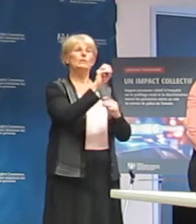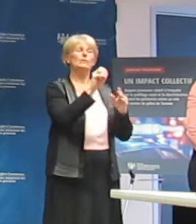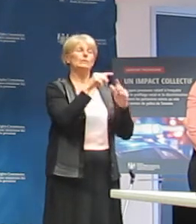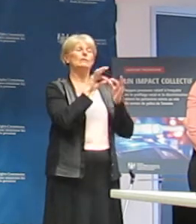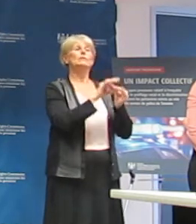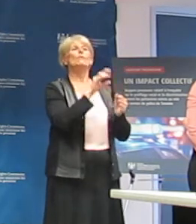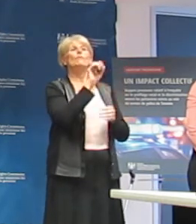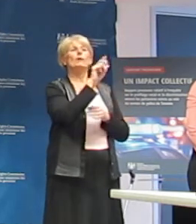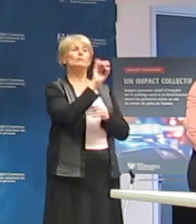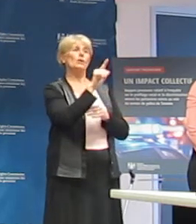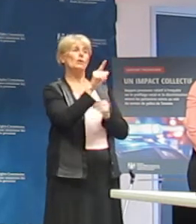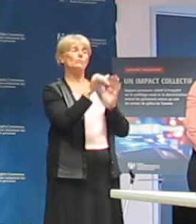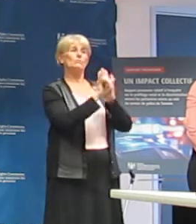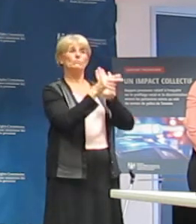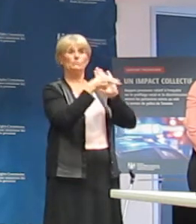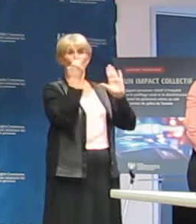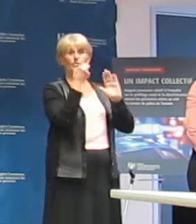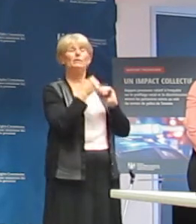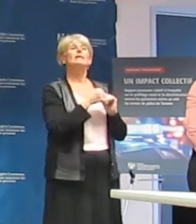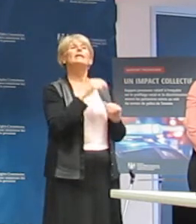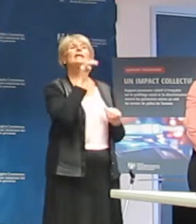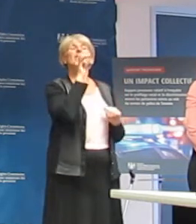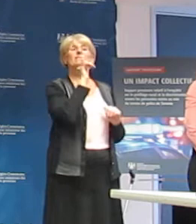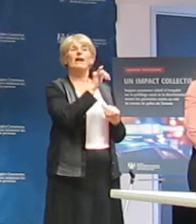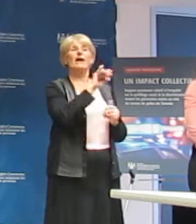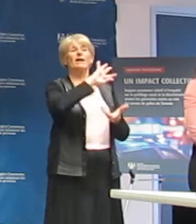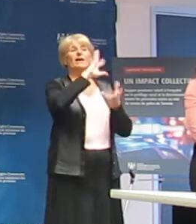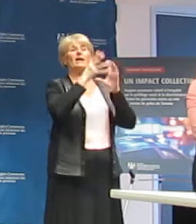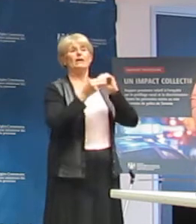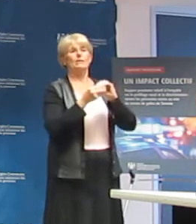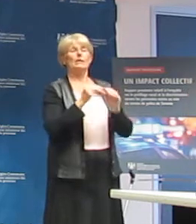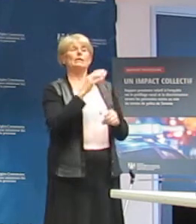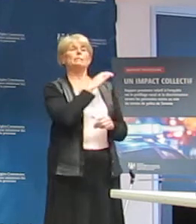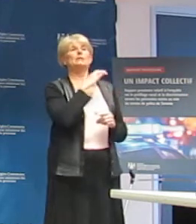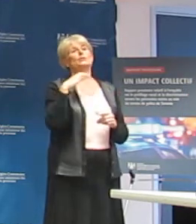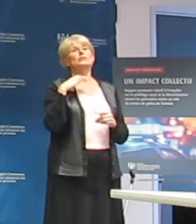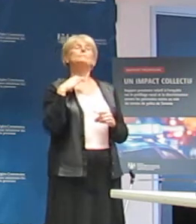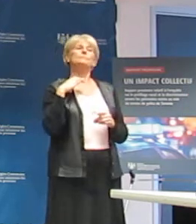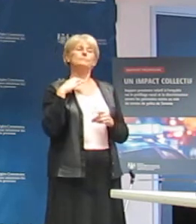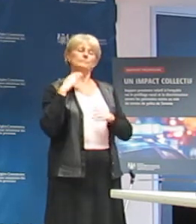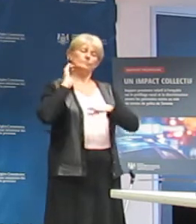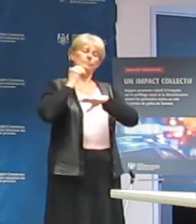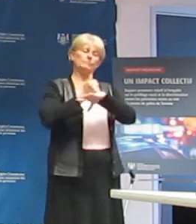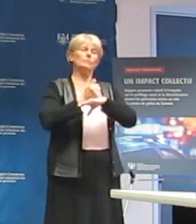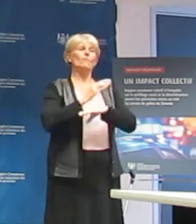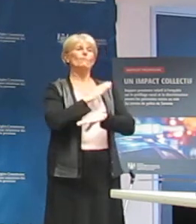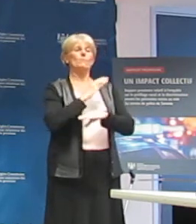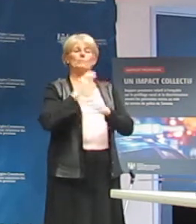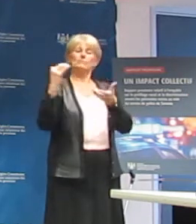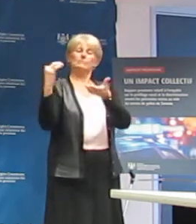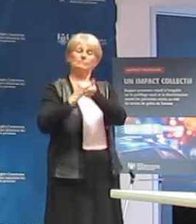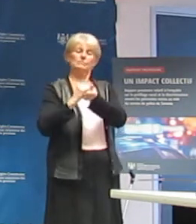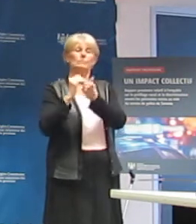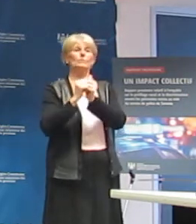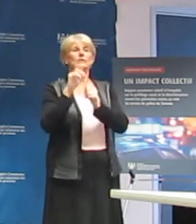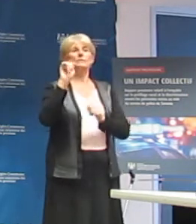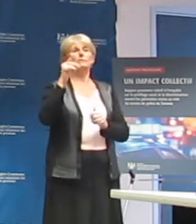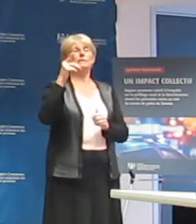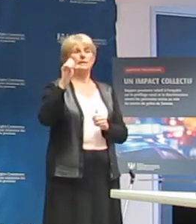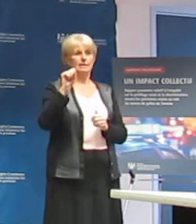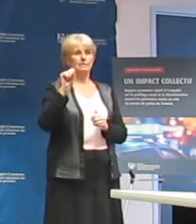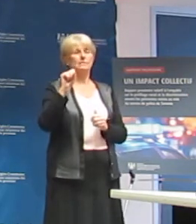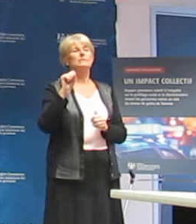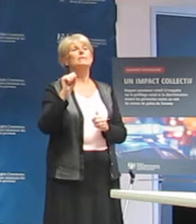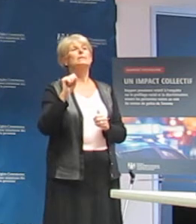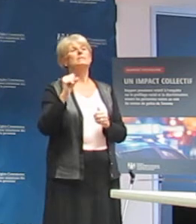racial profiling, and that ultimately culminated in the Commission entering into a formal partnership with the Toronto Police Service over